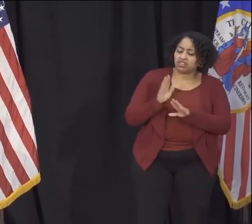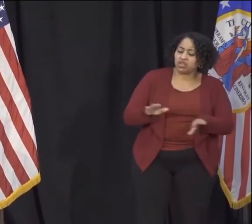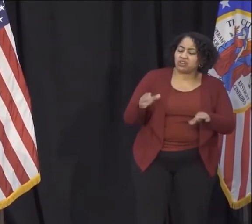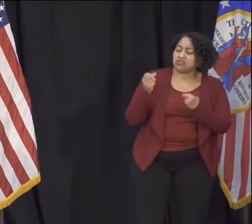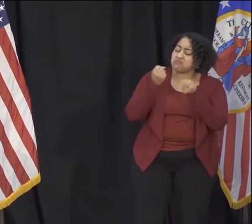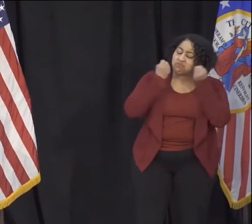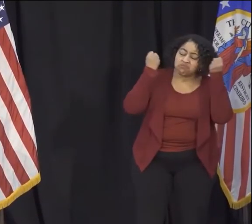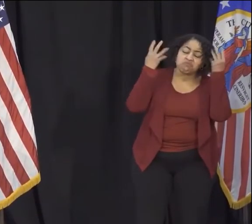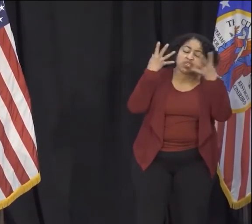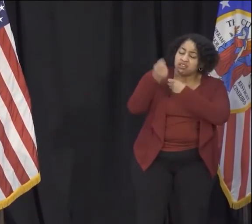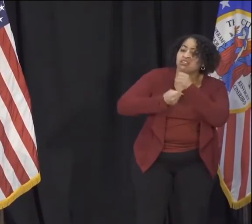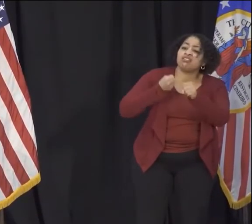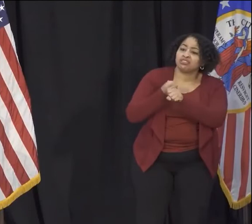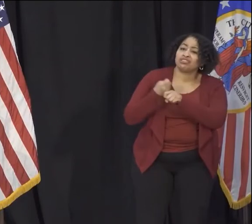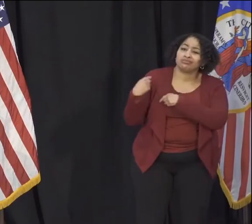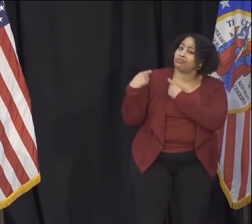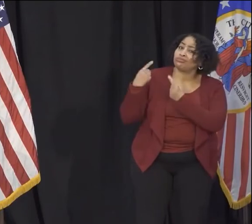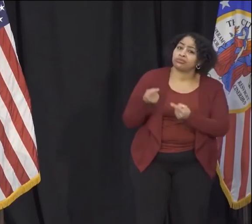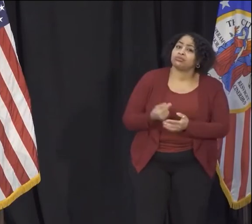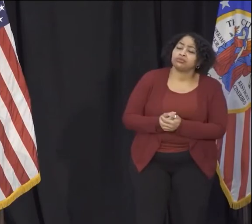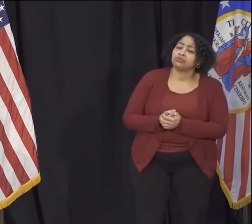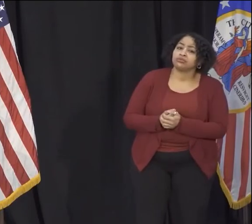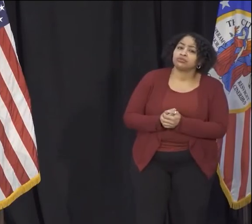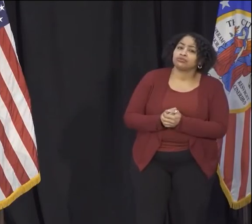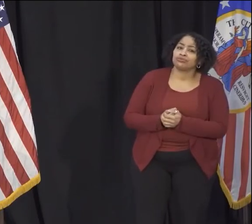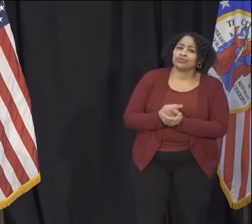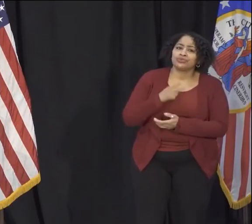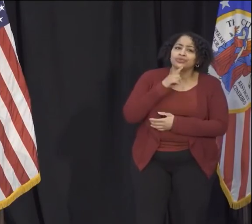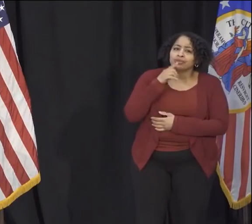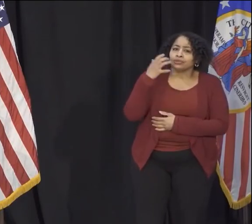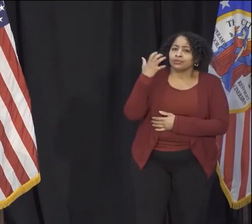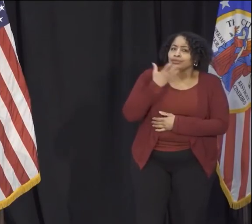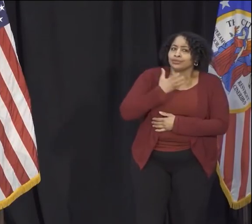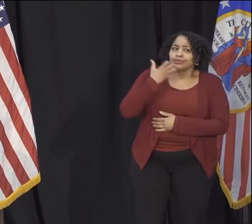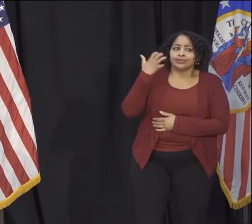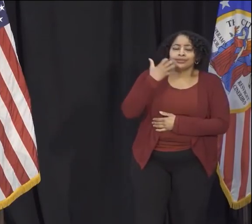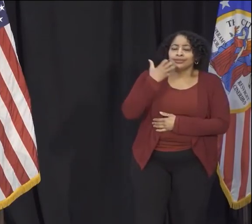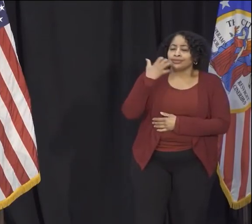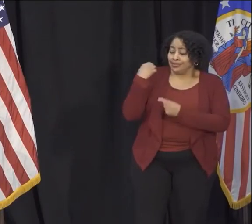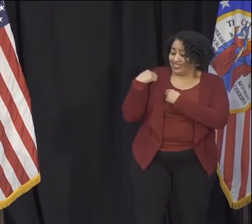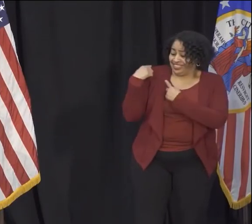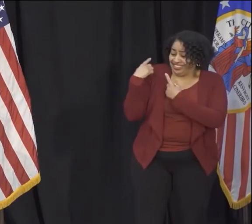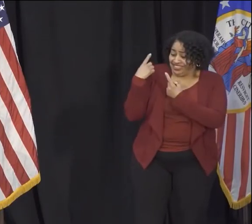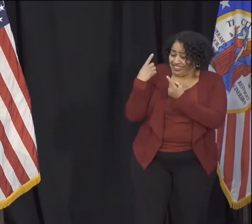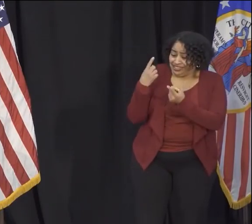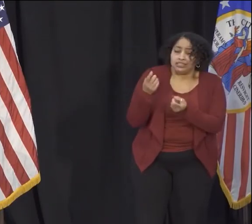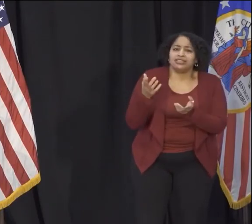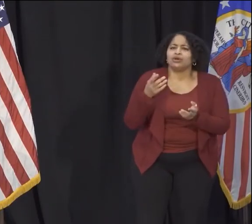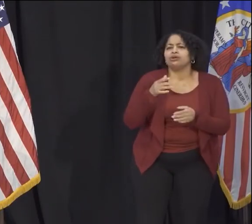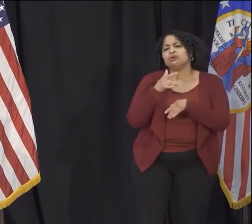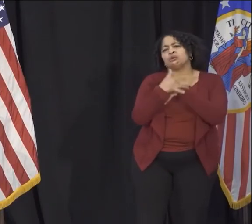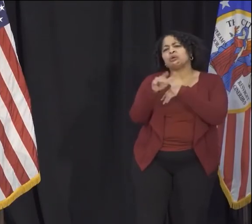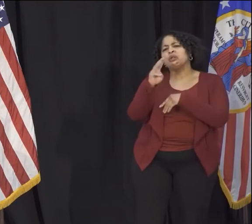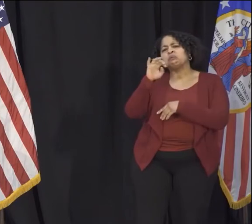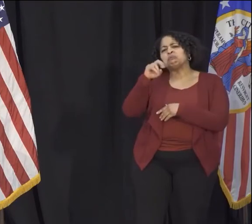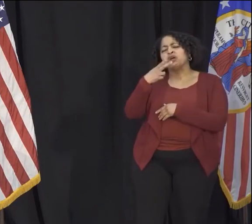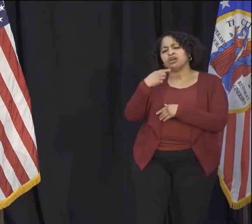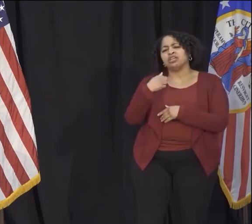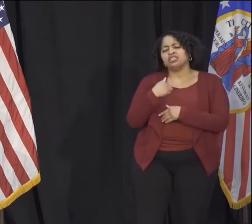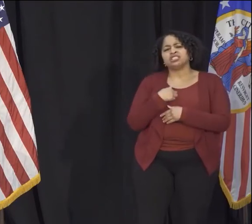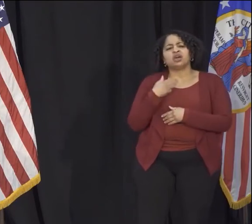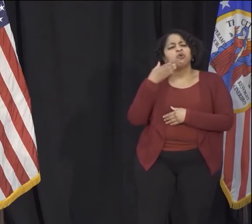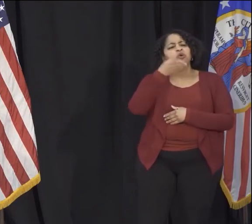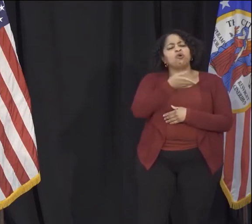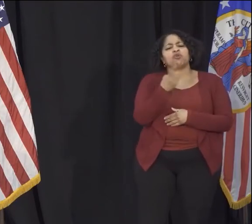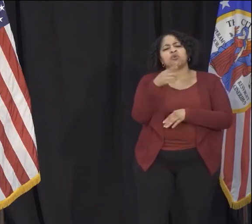many years. And it's remarkable how far we've come. In early March, I was over one